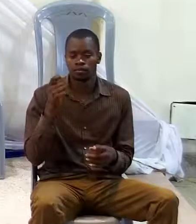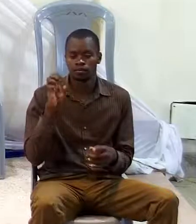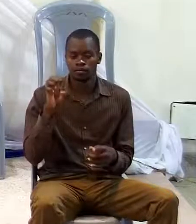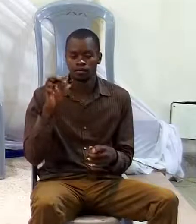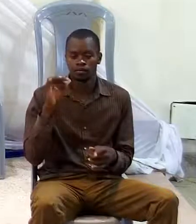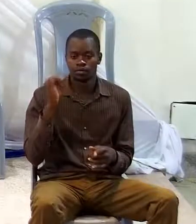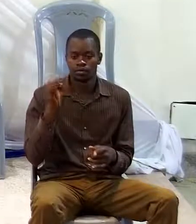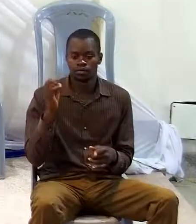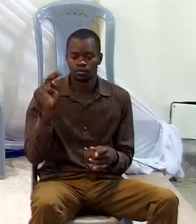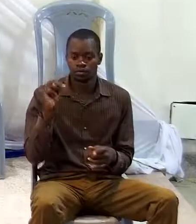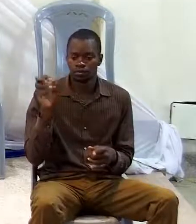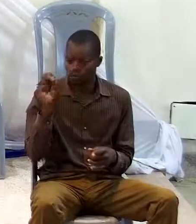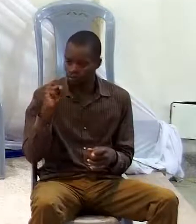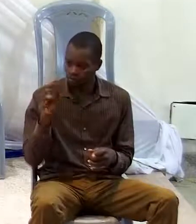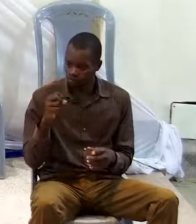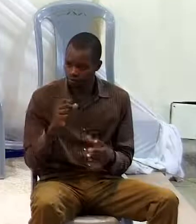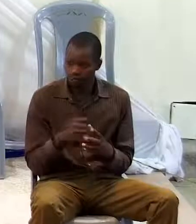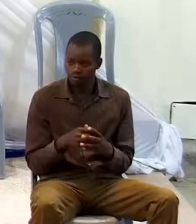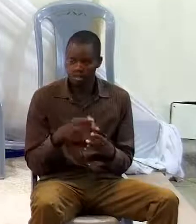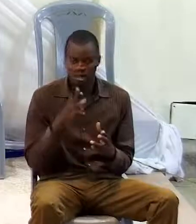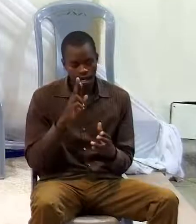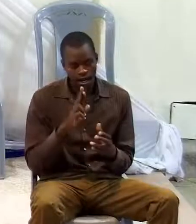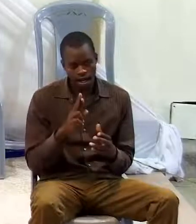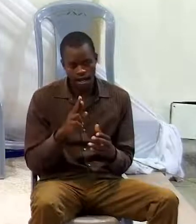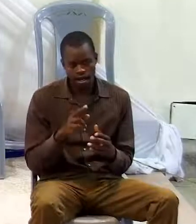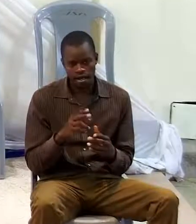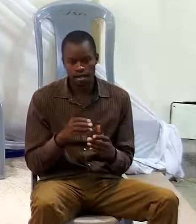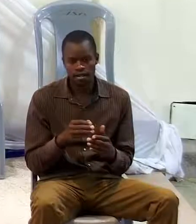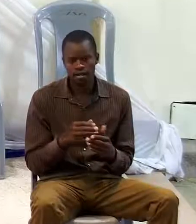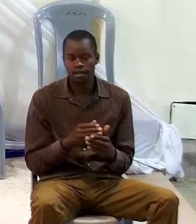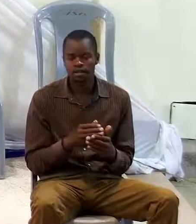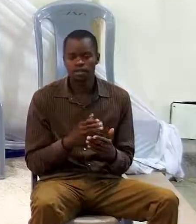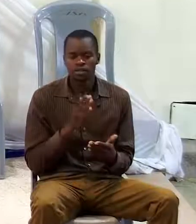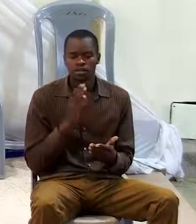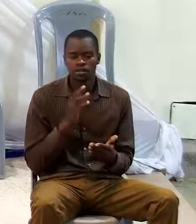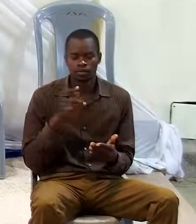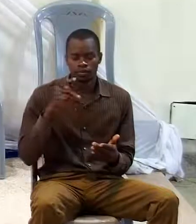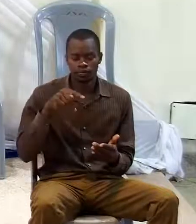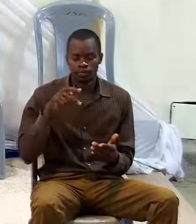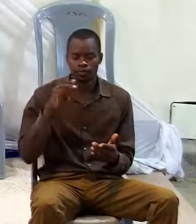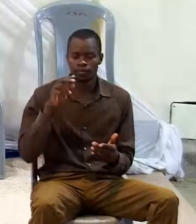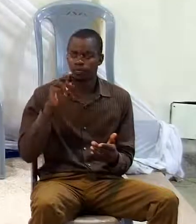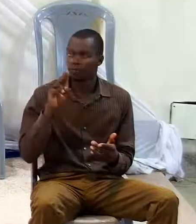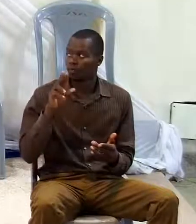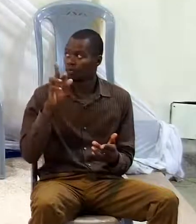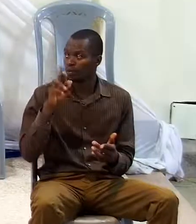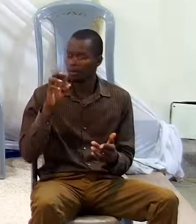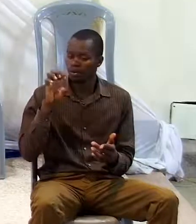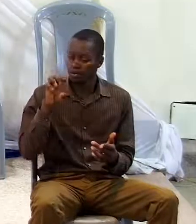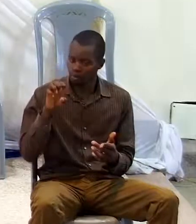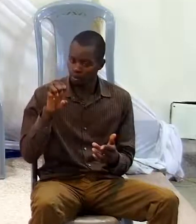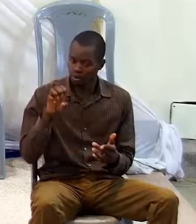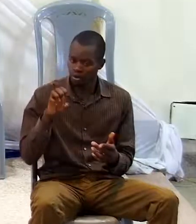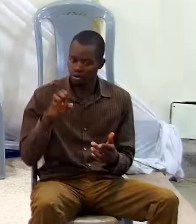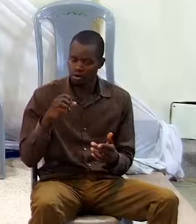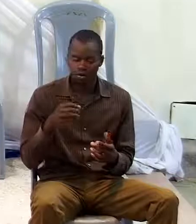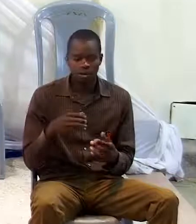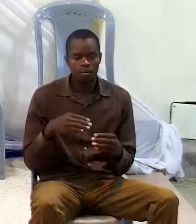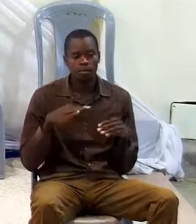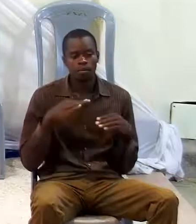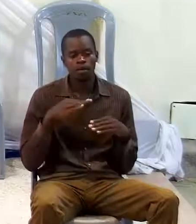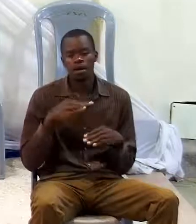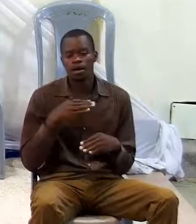are purely for bodybuilding. Proteins, they are purely for bodybuilding. It's only in circumstances